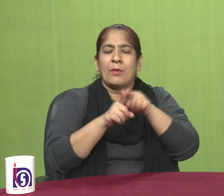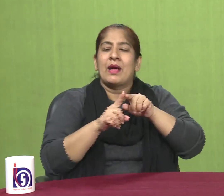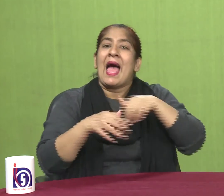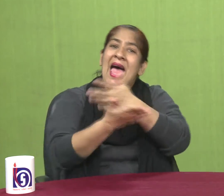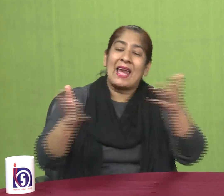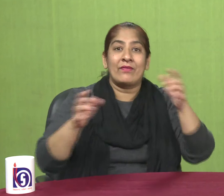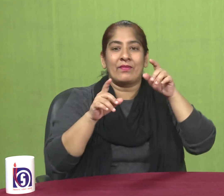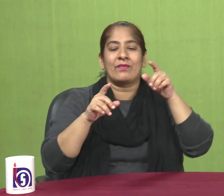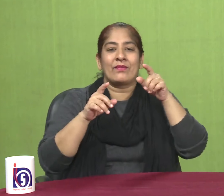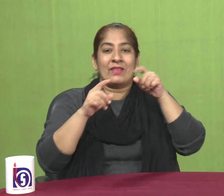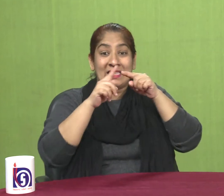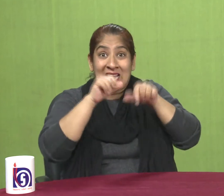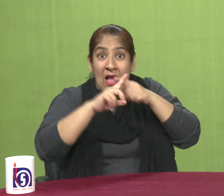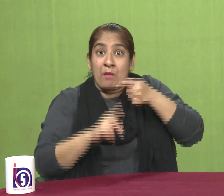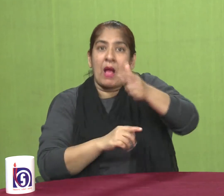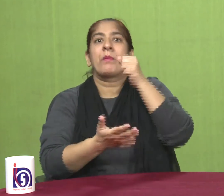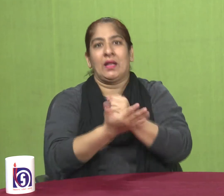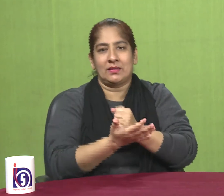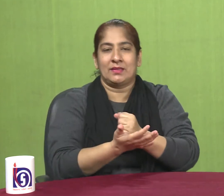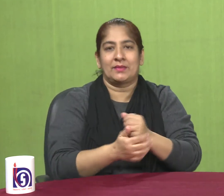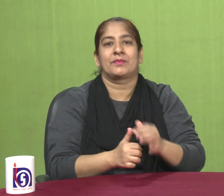Paying of dock charges.